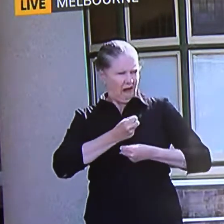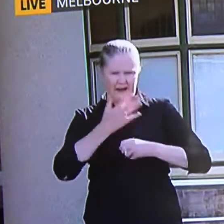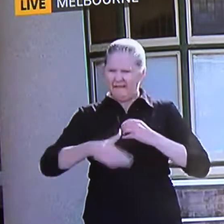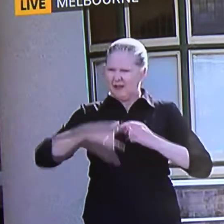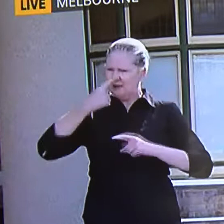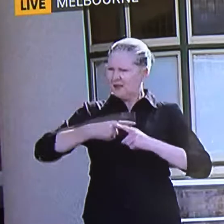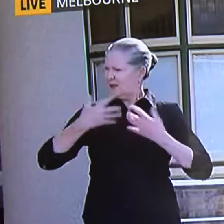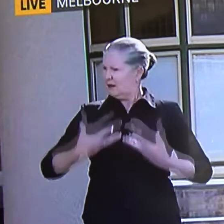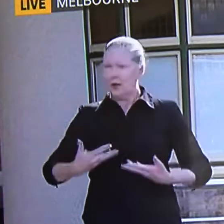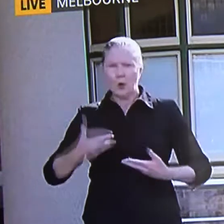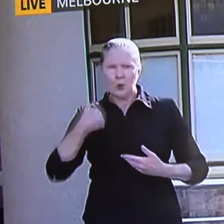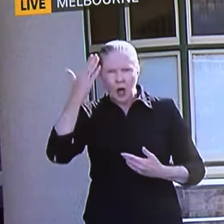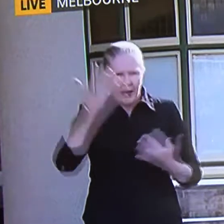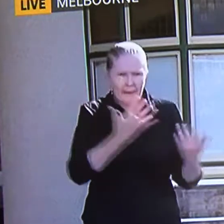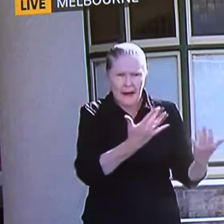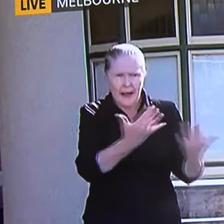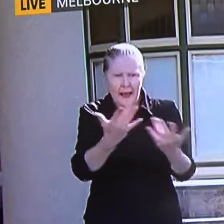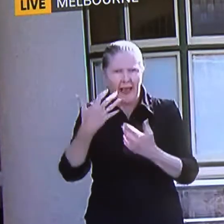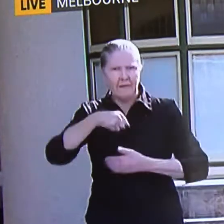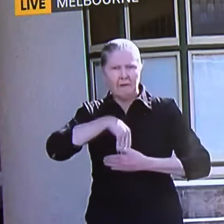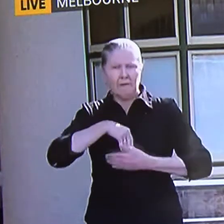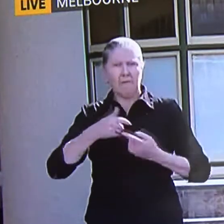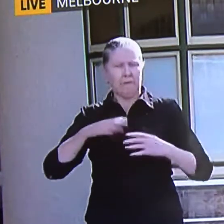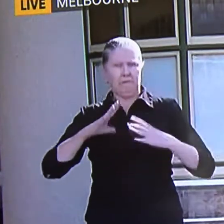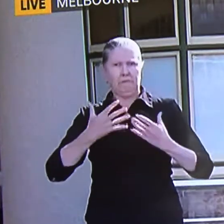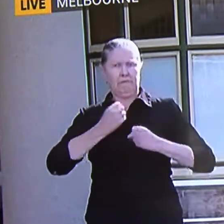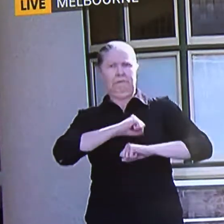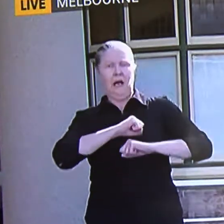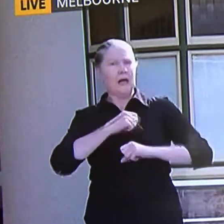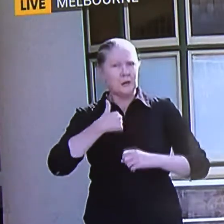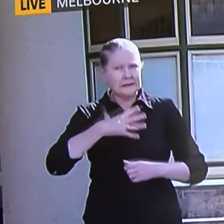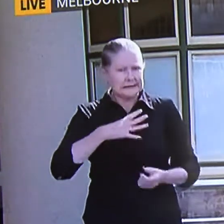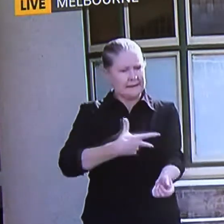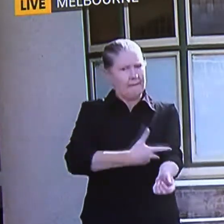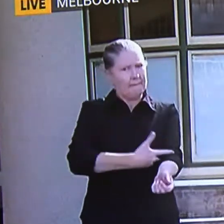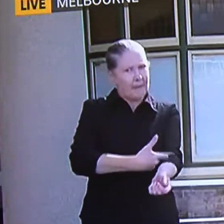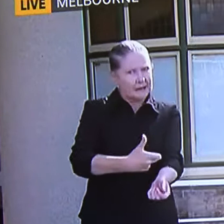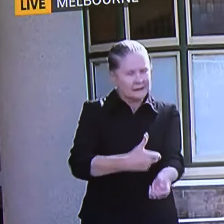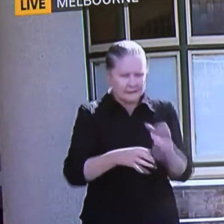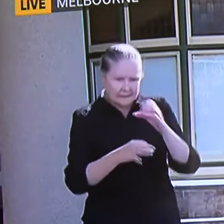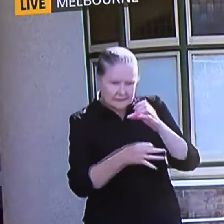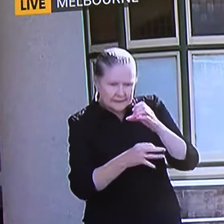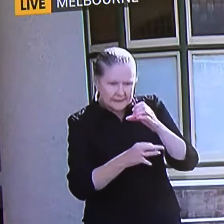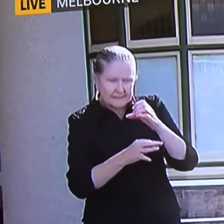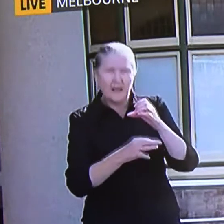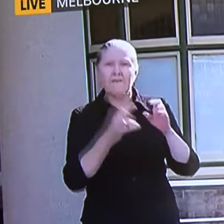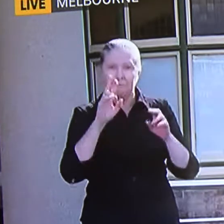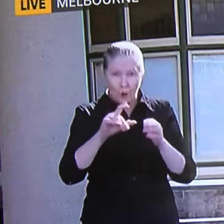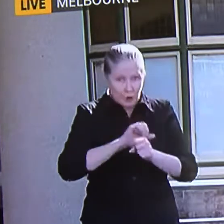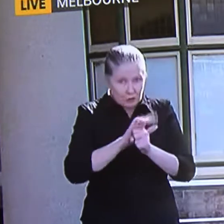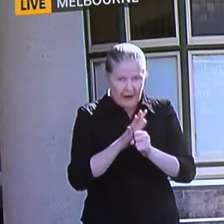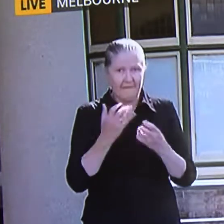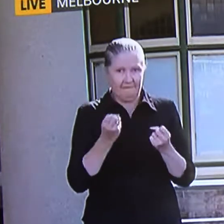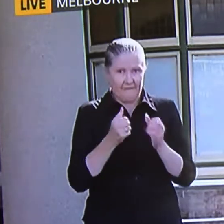no idea how common that occurs. To do that, we need a blood test for coronavirus, which we now have, and led